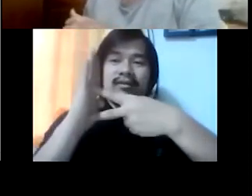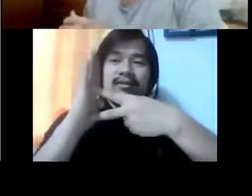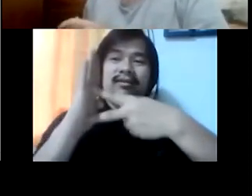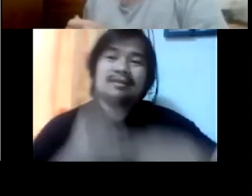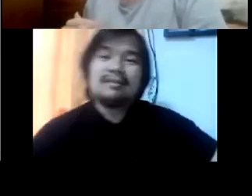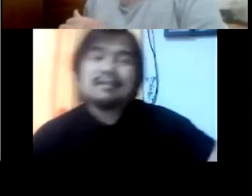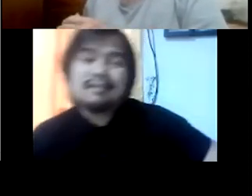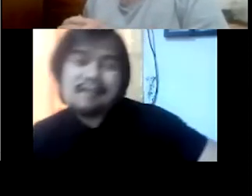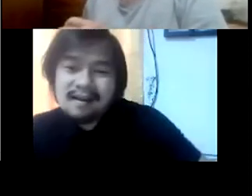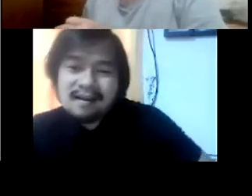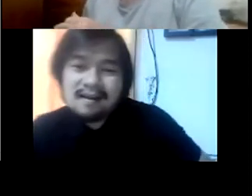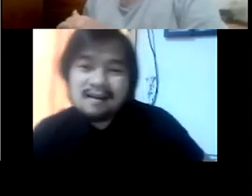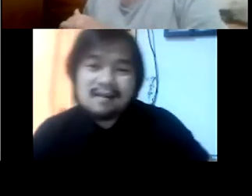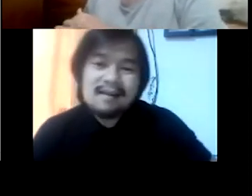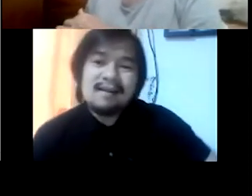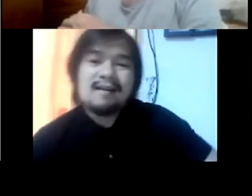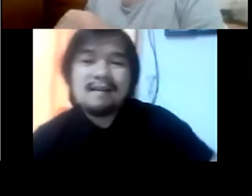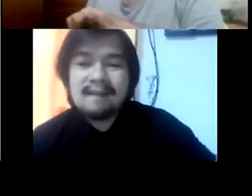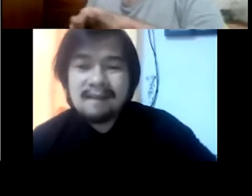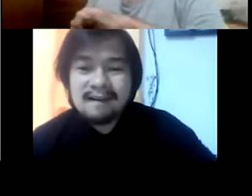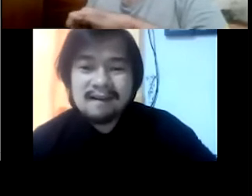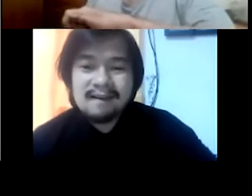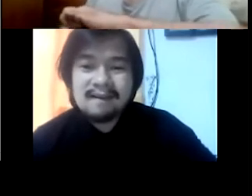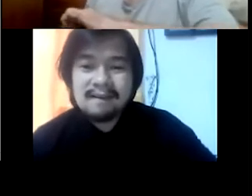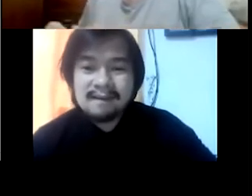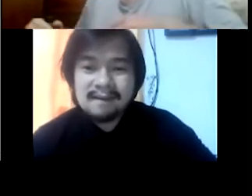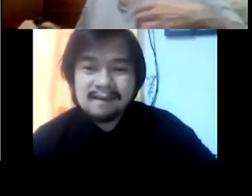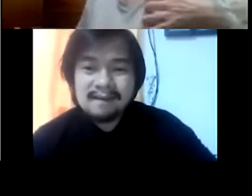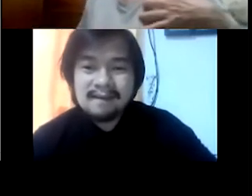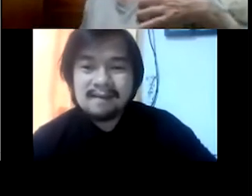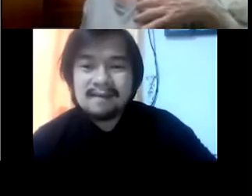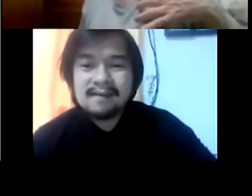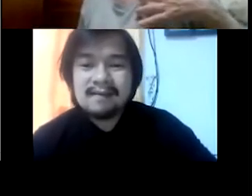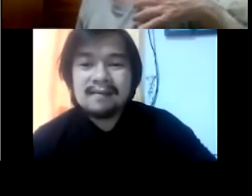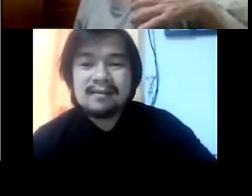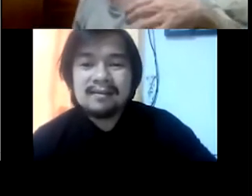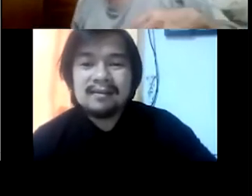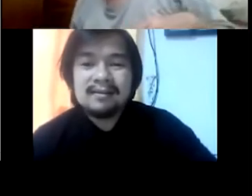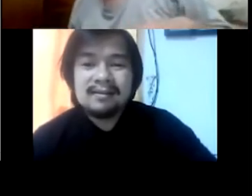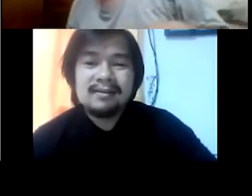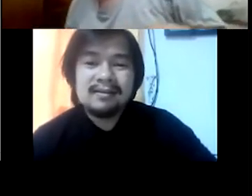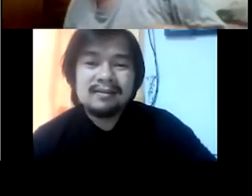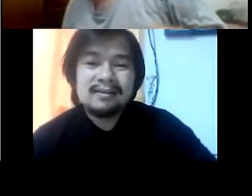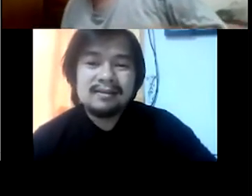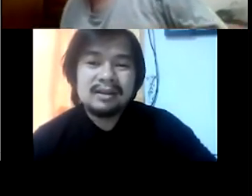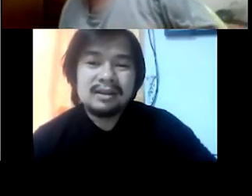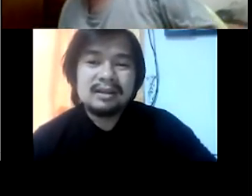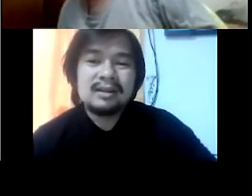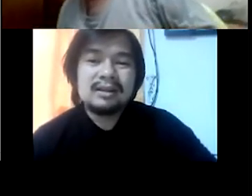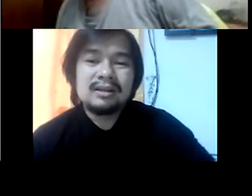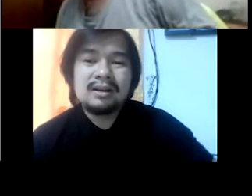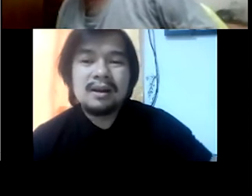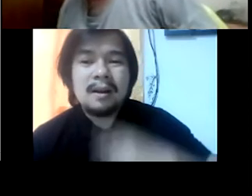So Shaq is saying, what, yellow, blue, yellow? Yeah, yeah. I think it's an inward.